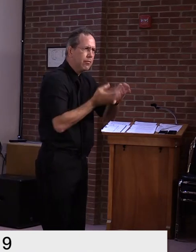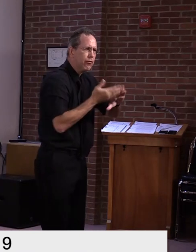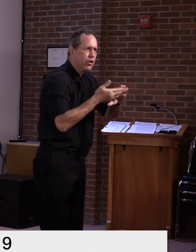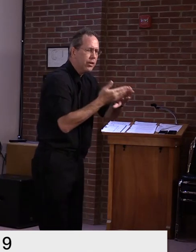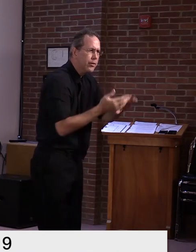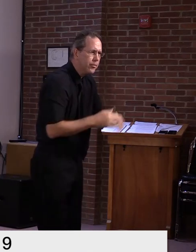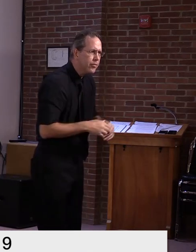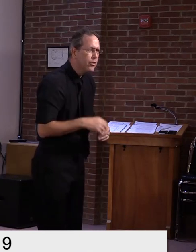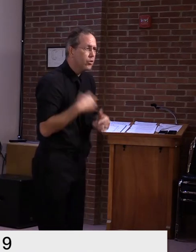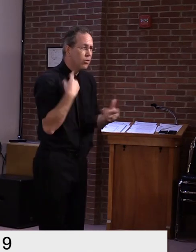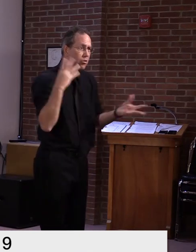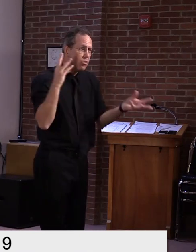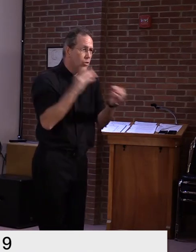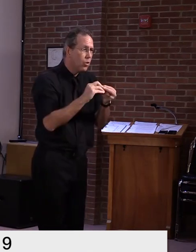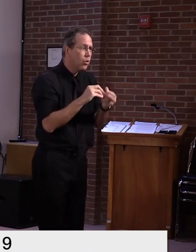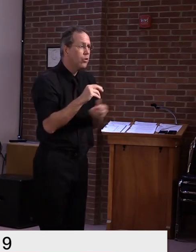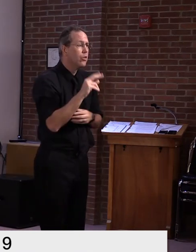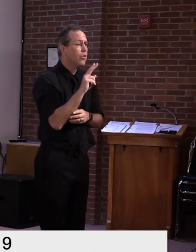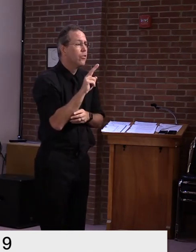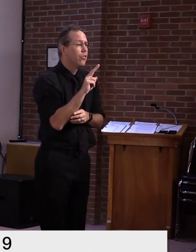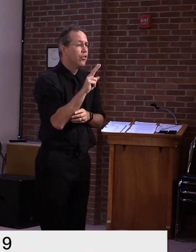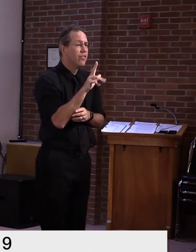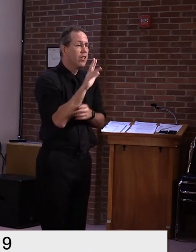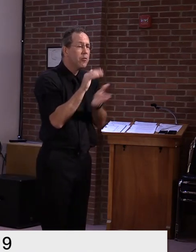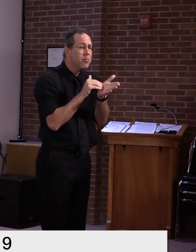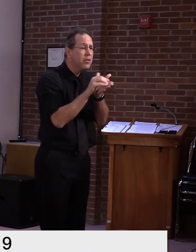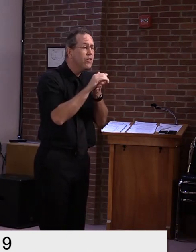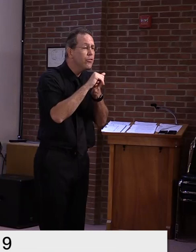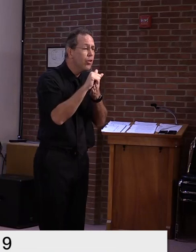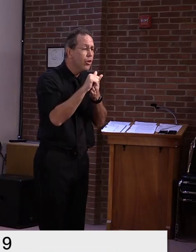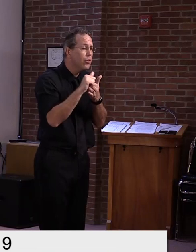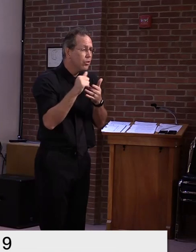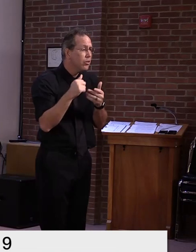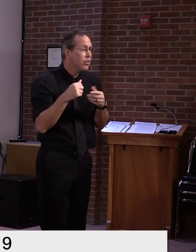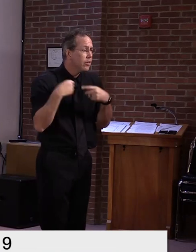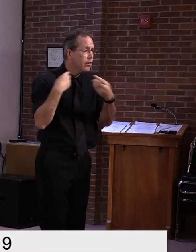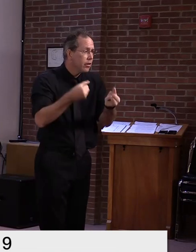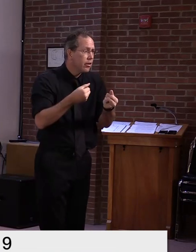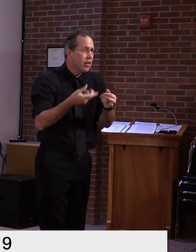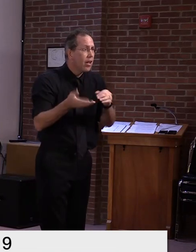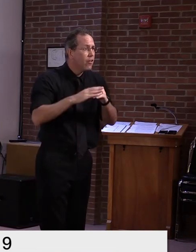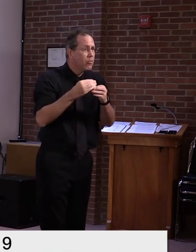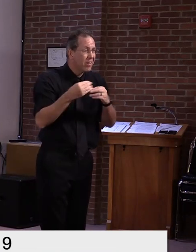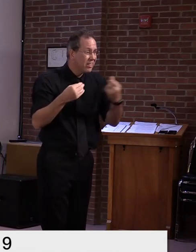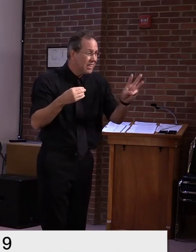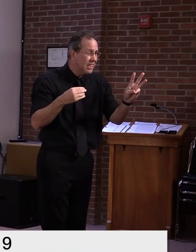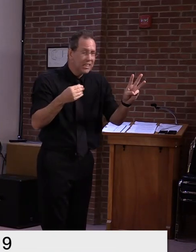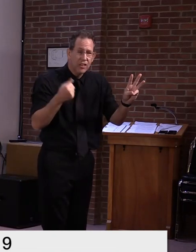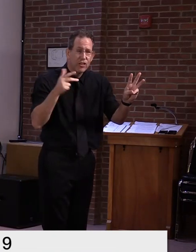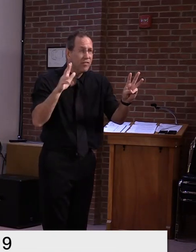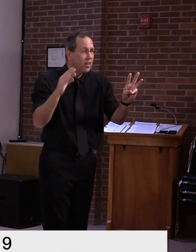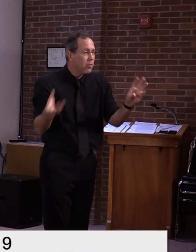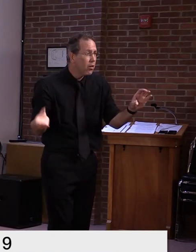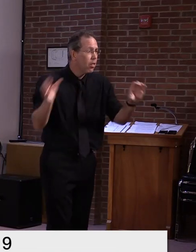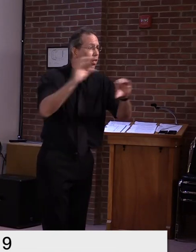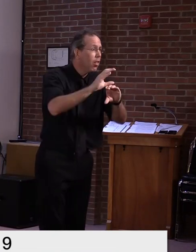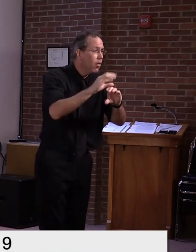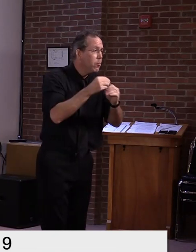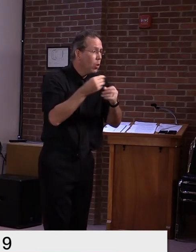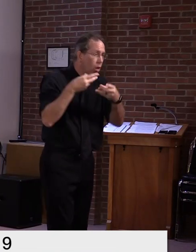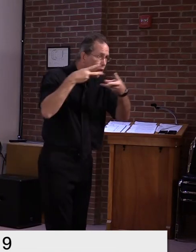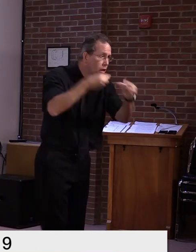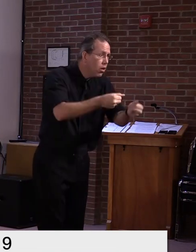million in extra money to make sure that we stabilize our system during the height of the pandemic, that we